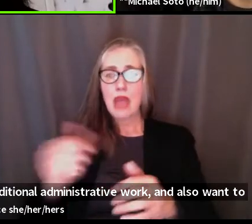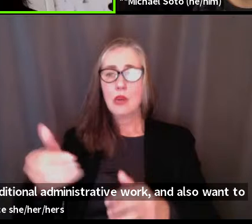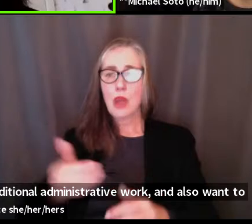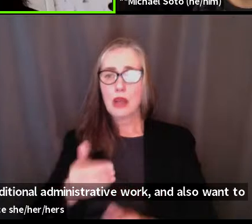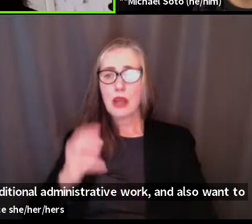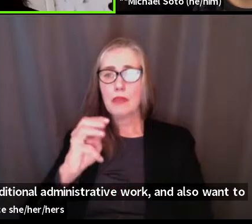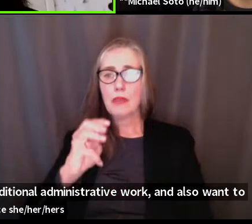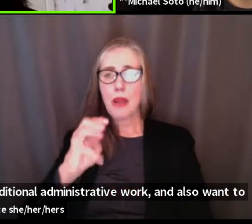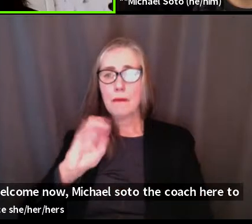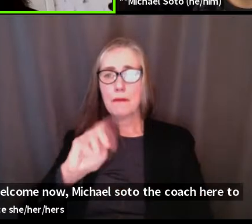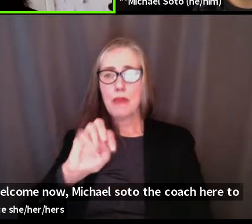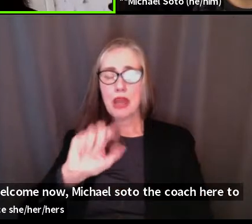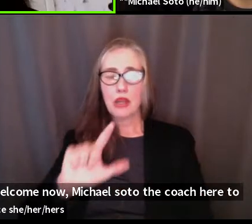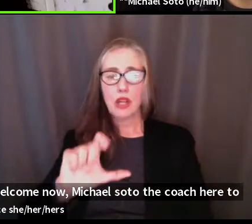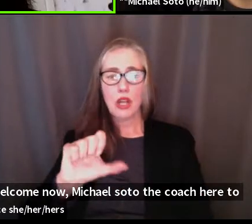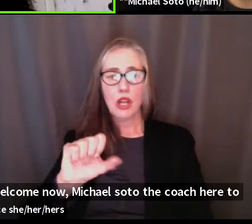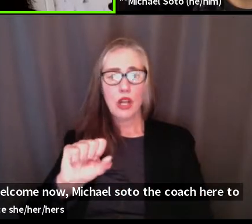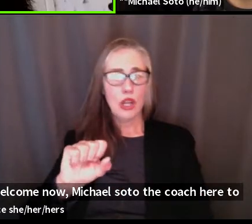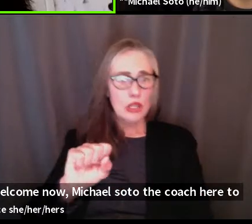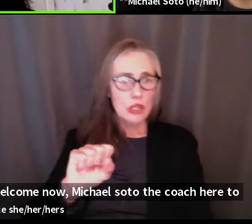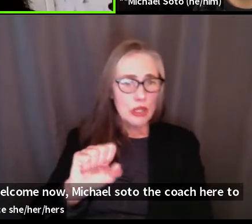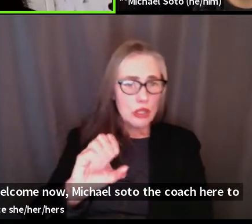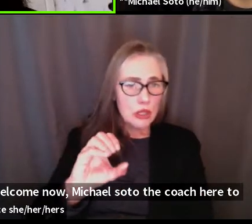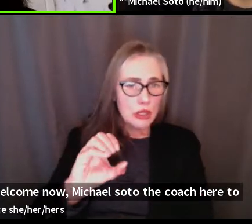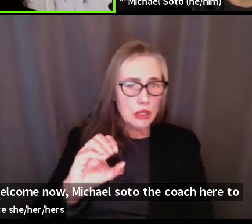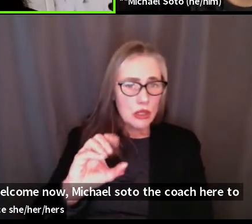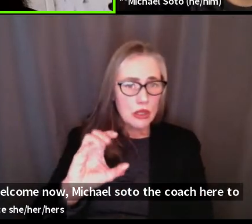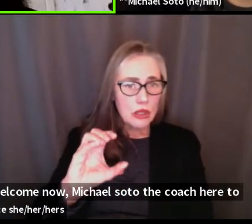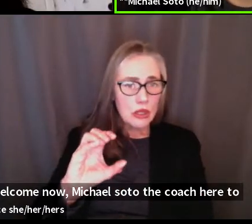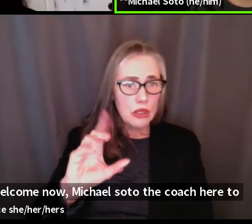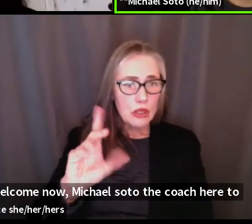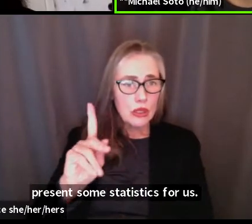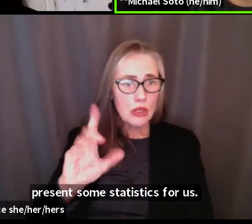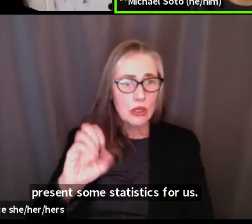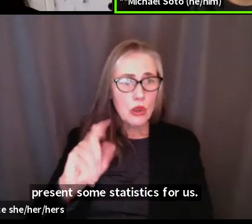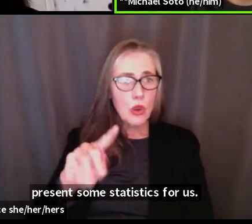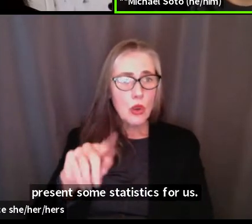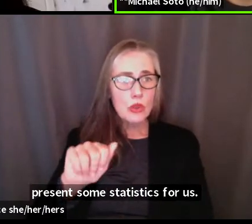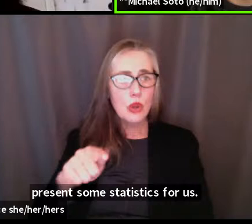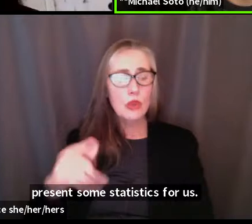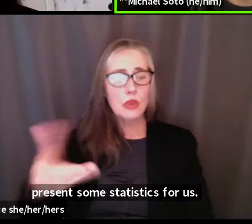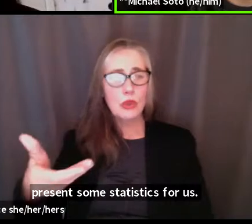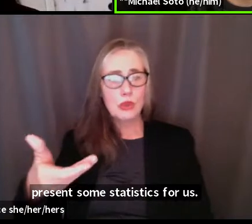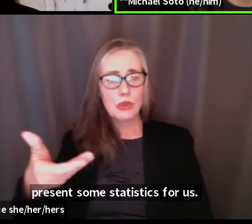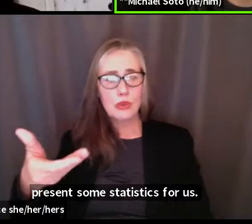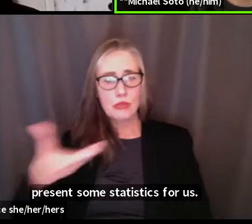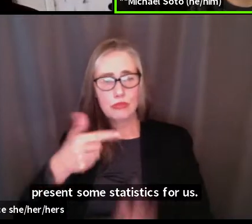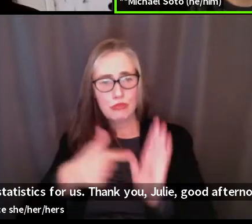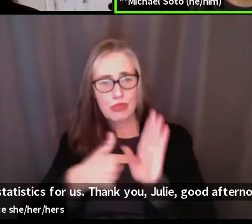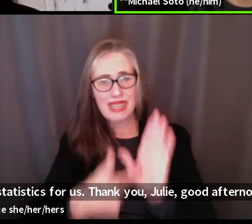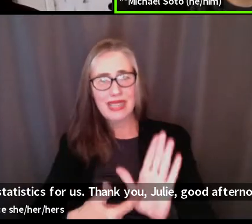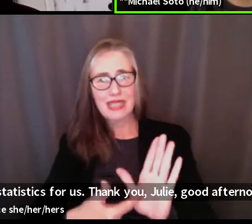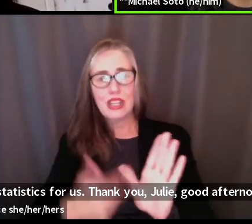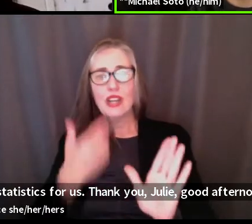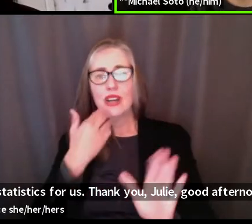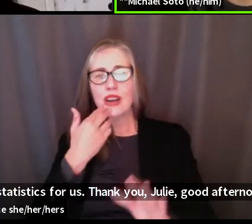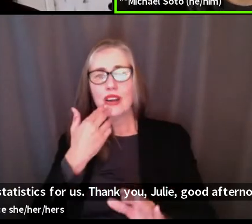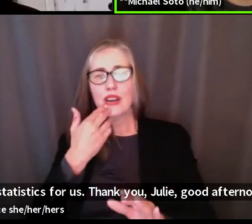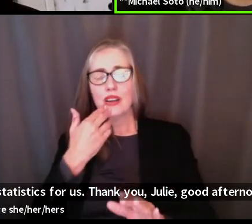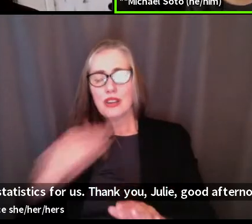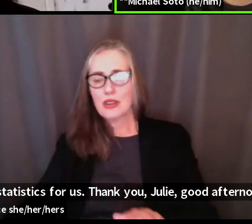co-chair, to present some statistics for us. Thank you, Julie. Good afternoon, Democrats. I'm happy to say we had